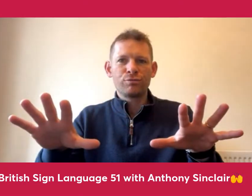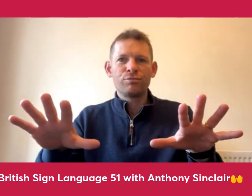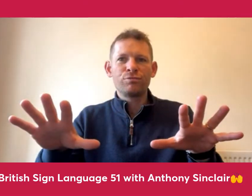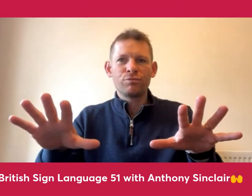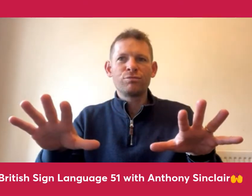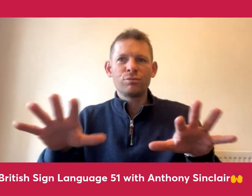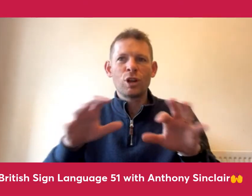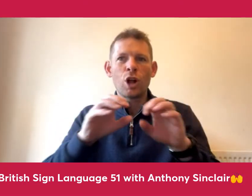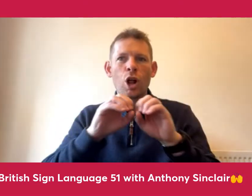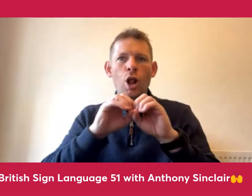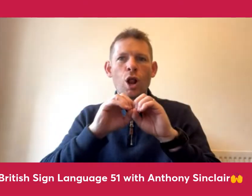And lost,